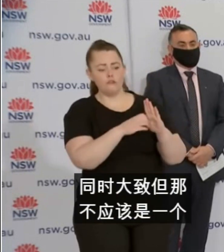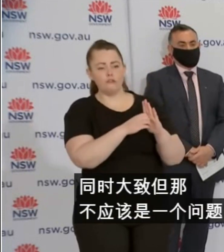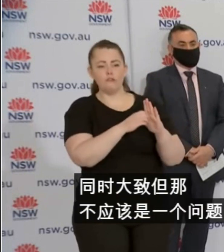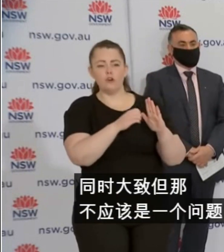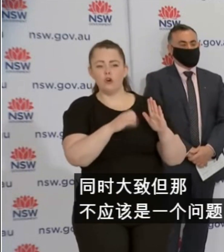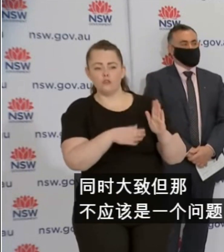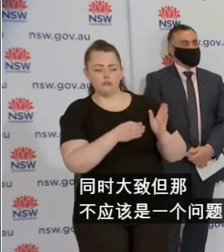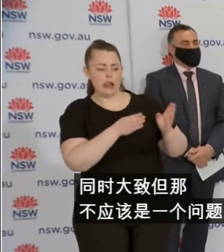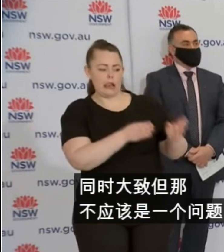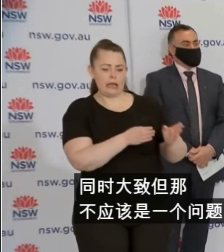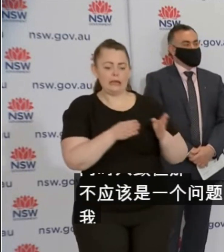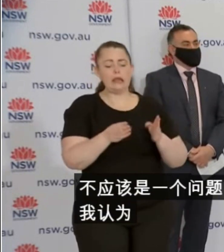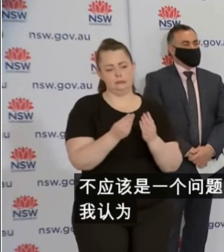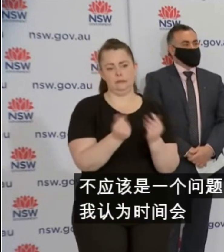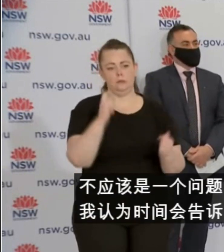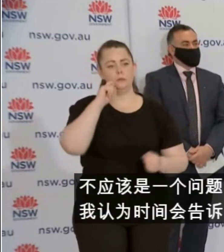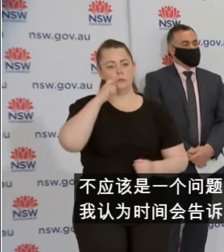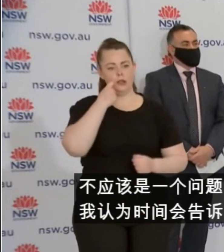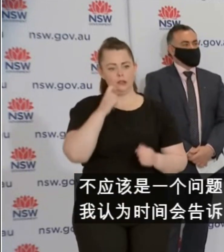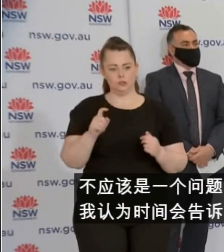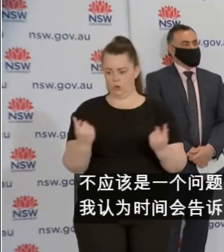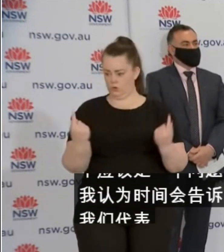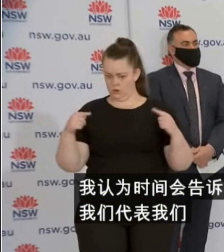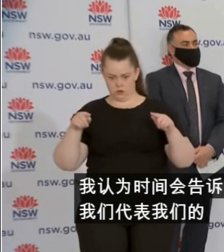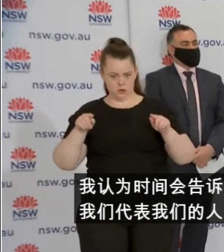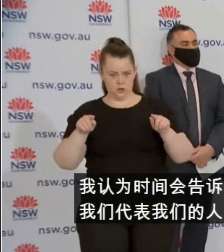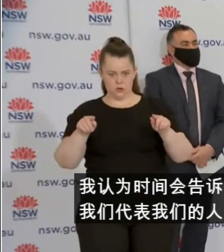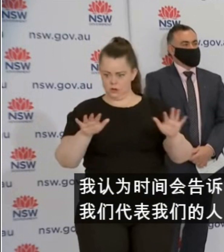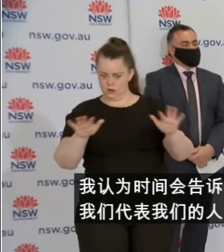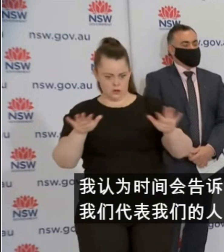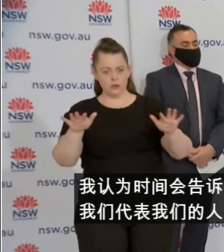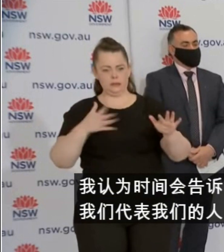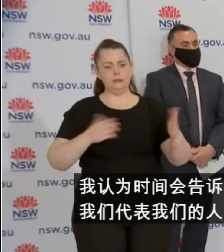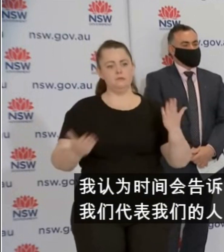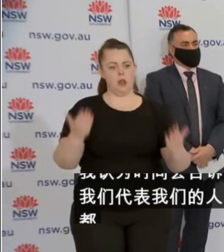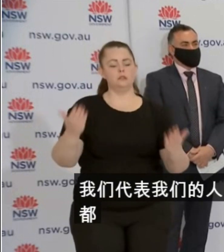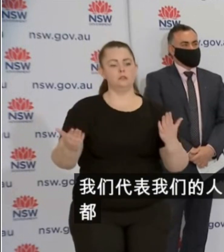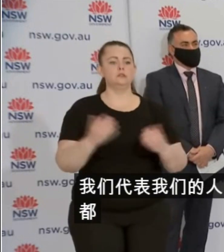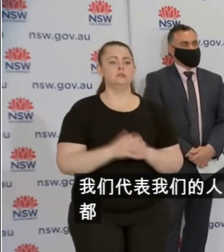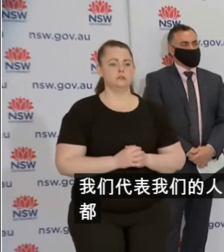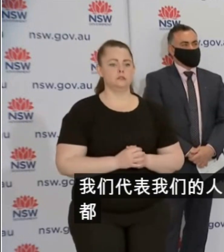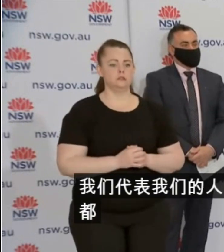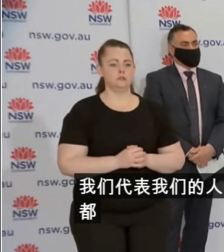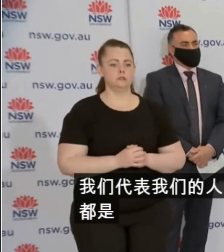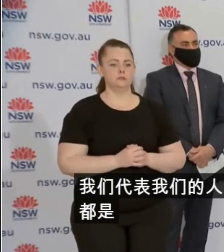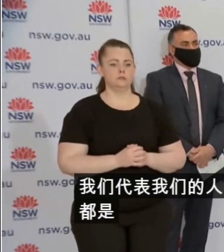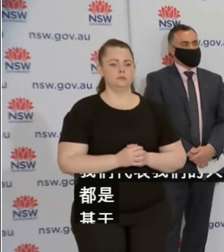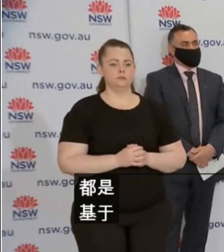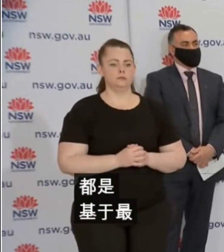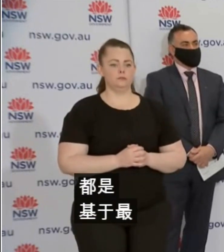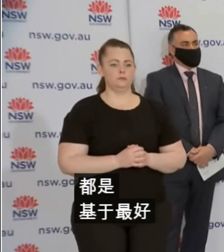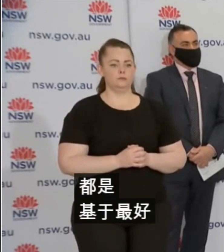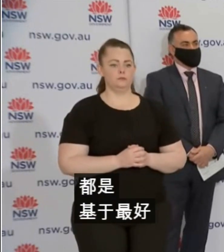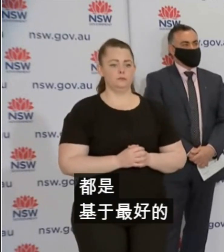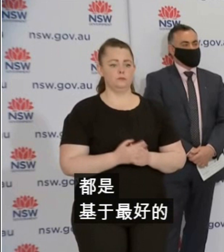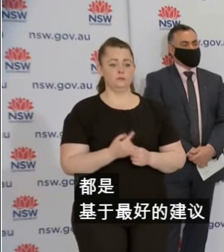because we, as I think time will tell, every decision we make in New South Wales on behalf of our people is based on the